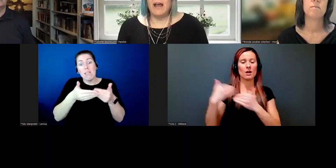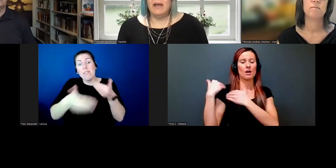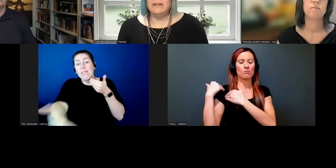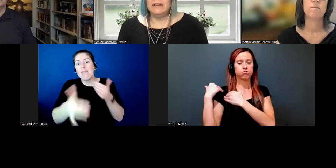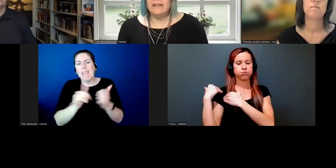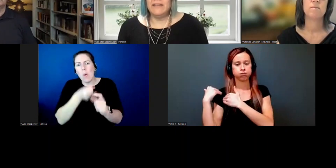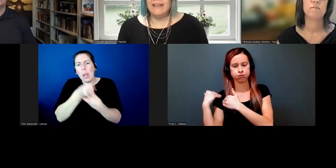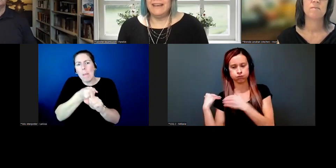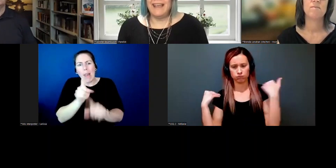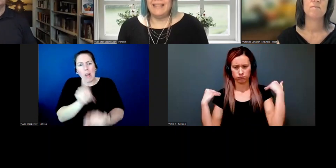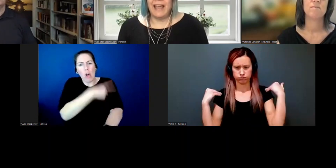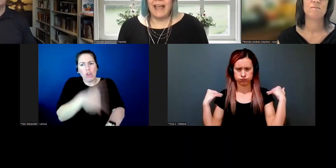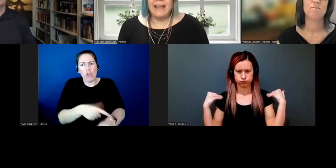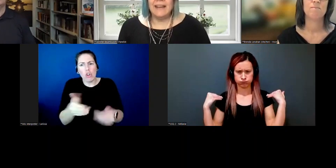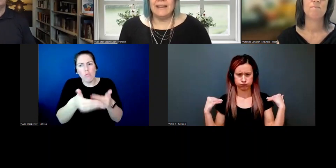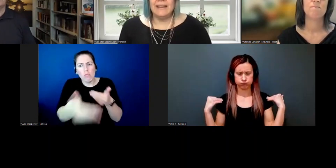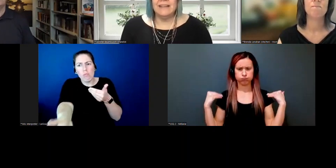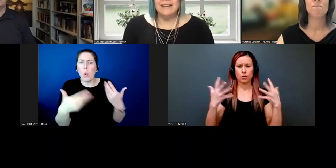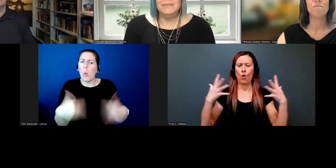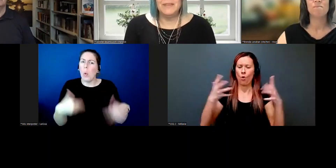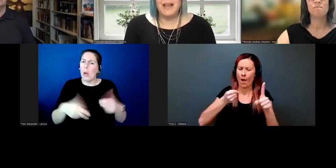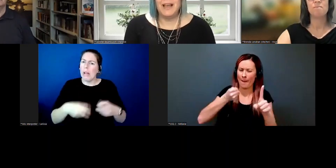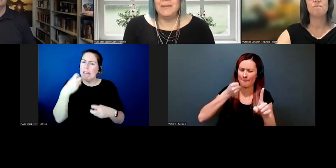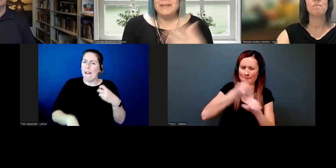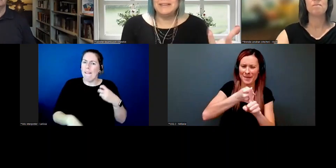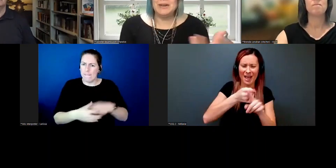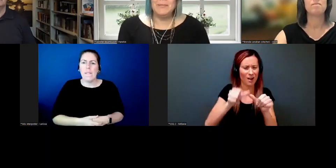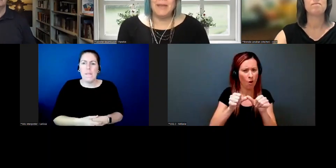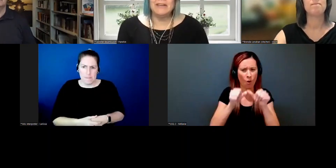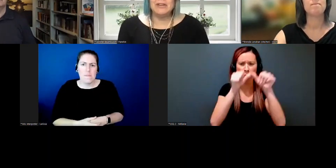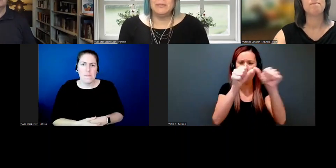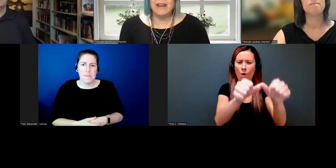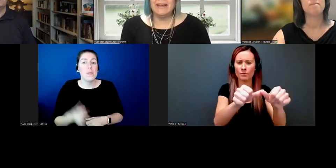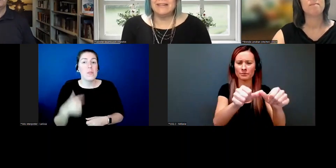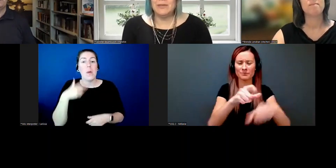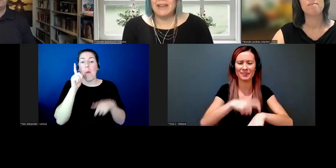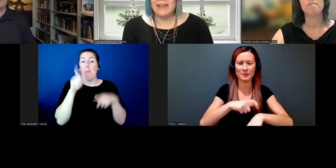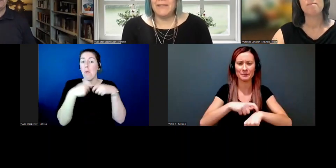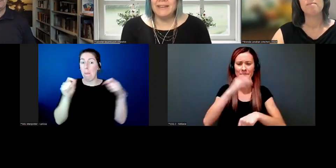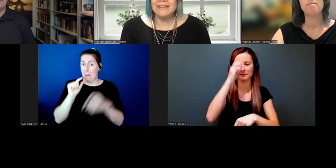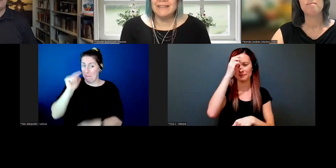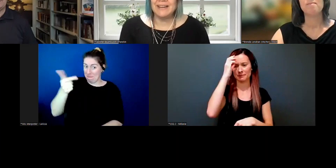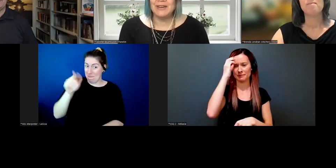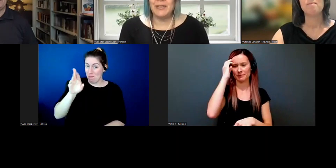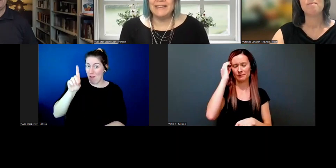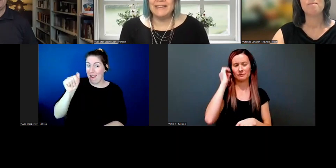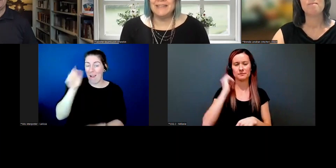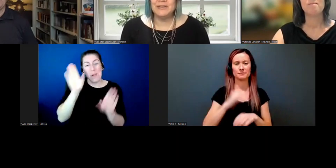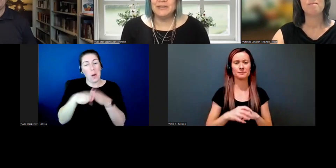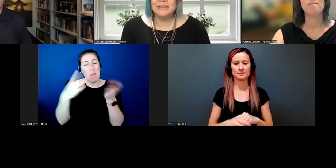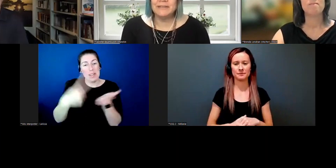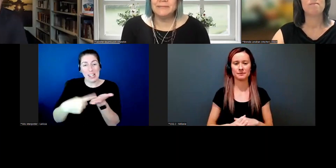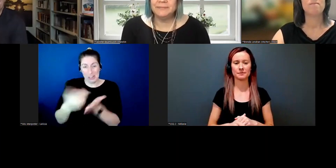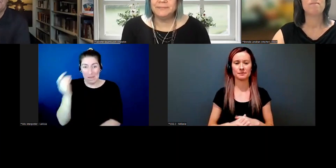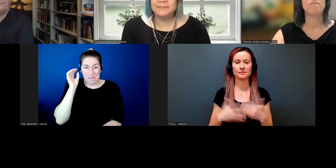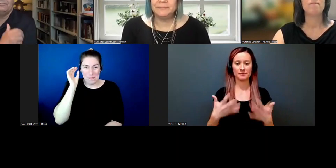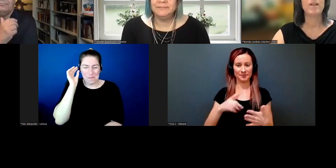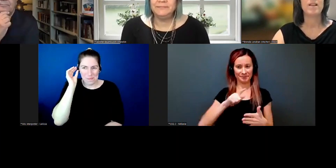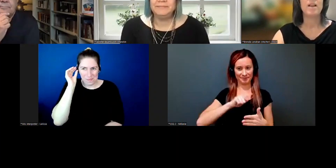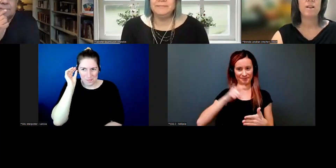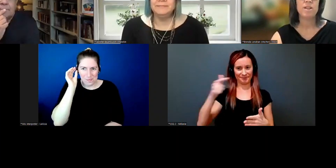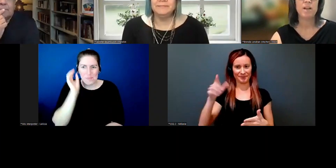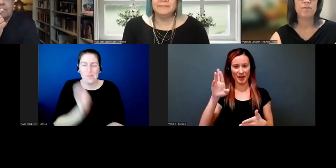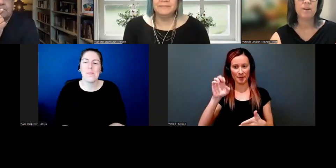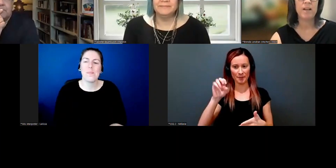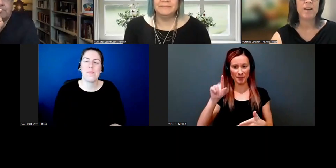So I will leave it at that and turn it back to you, Brenda, so that we can have a discussion on these issues.